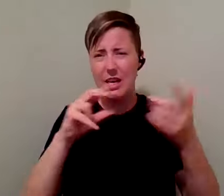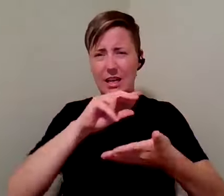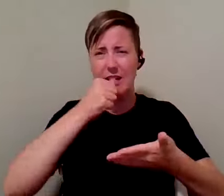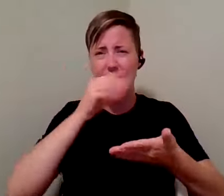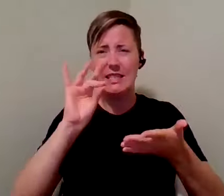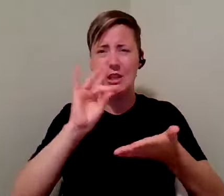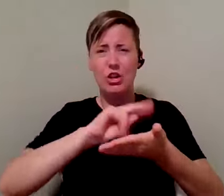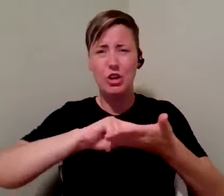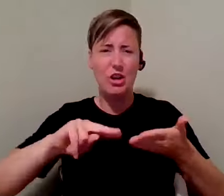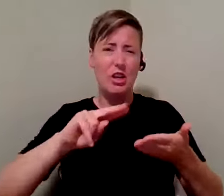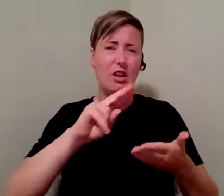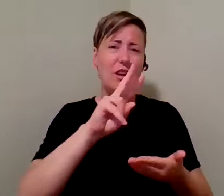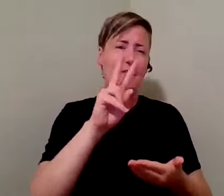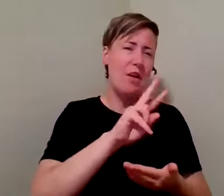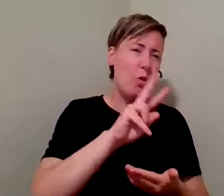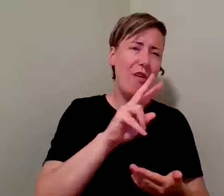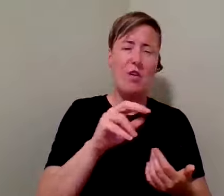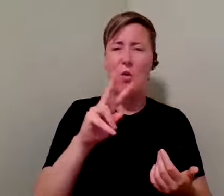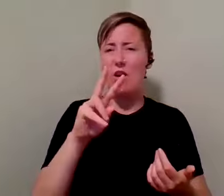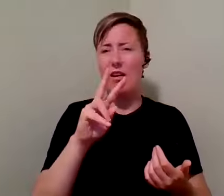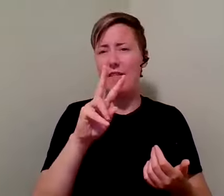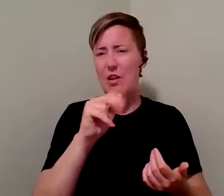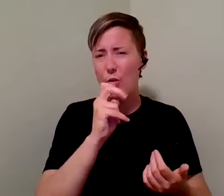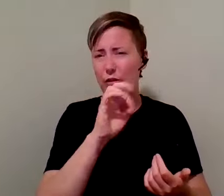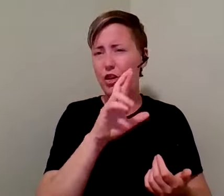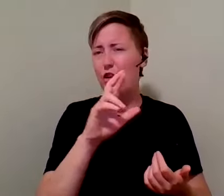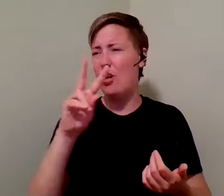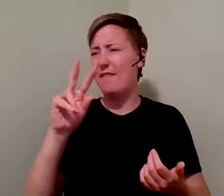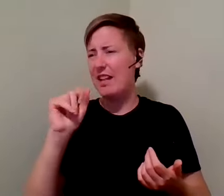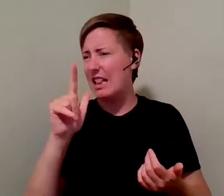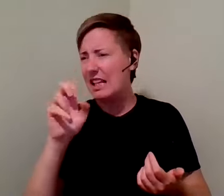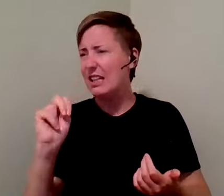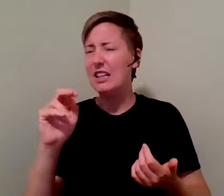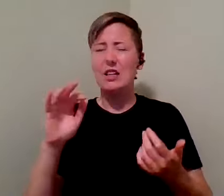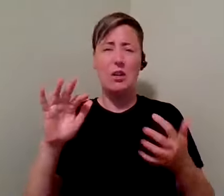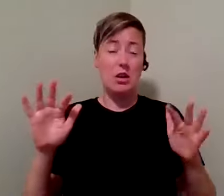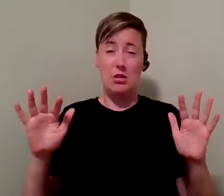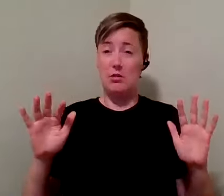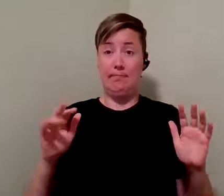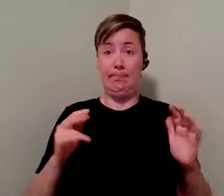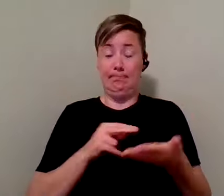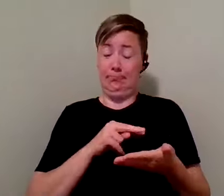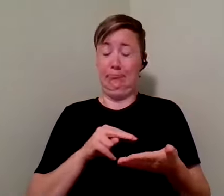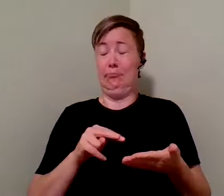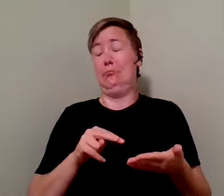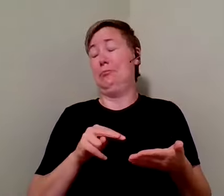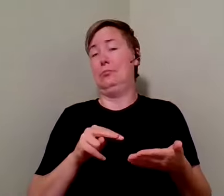says Vladivostok. You're lucky if that bag lands up in Addis Ababa. So if anybody at this group has